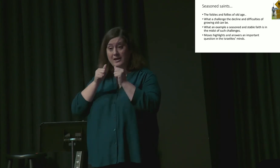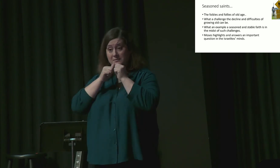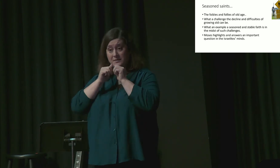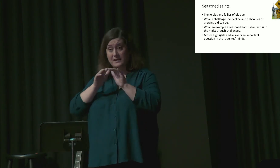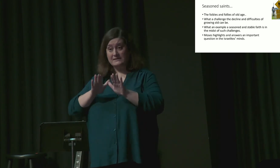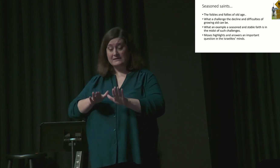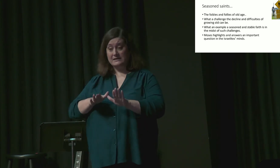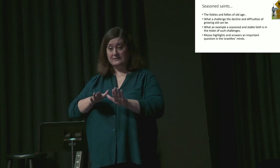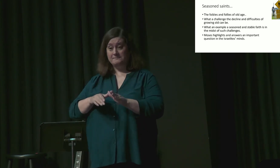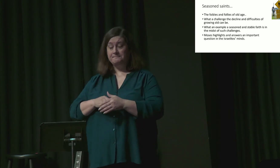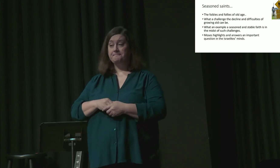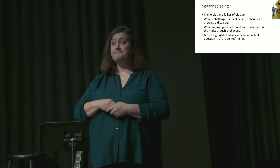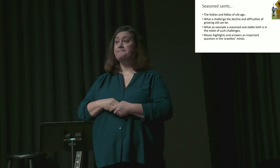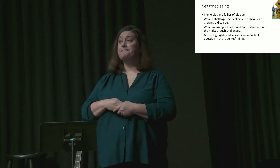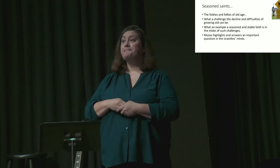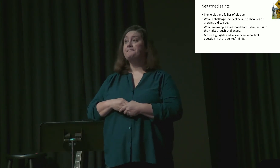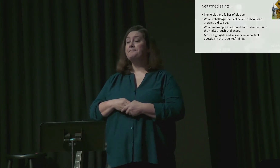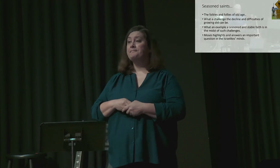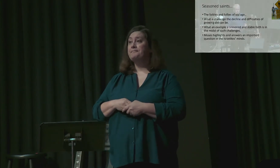their day.